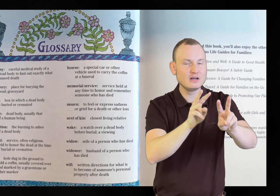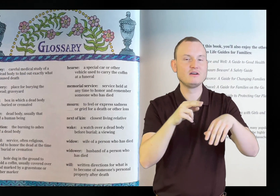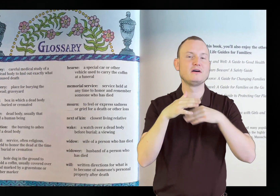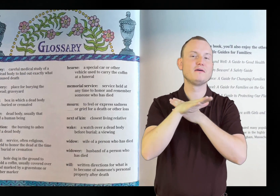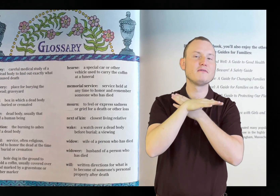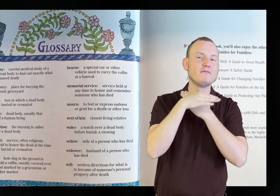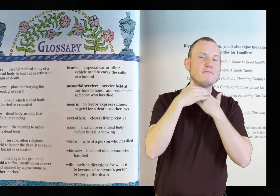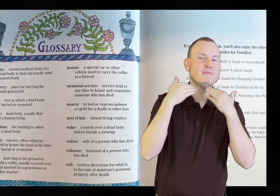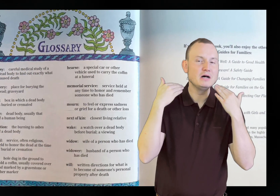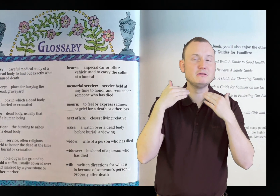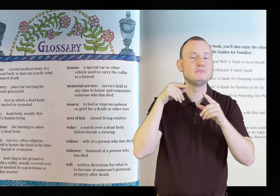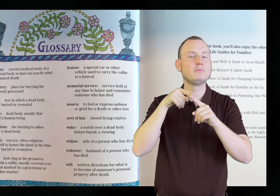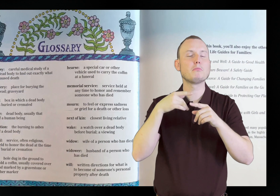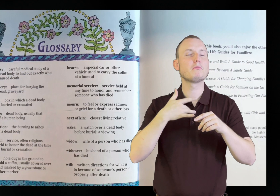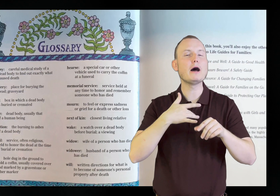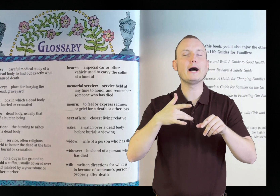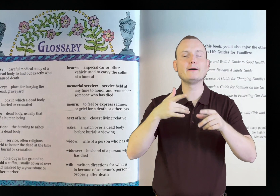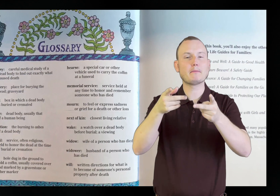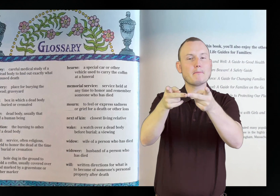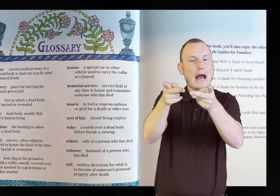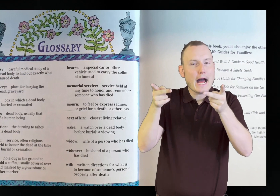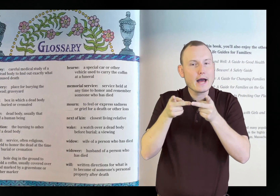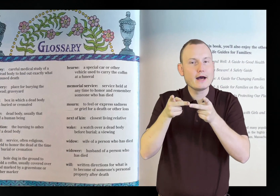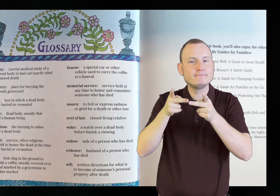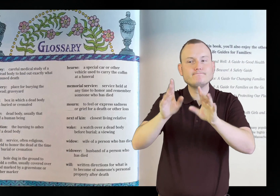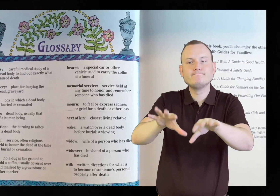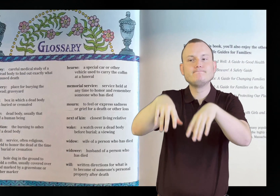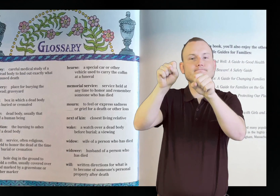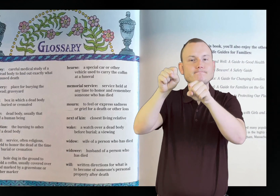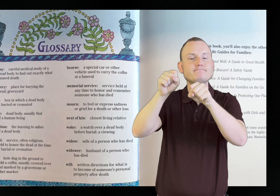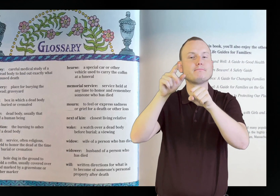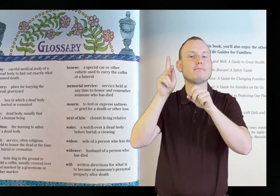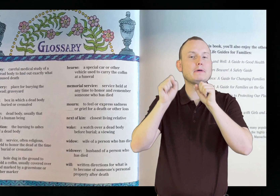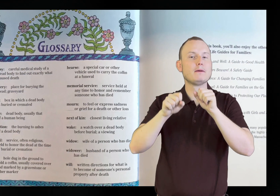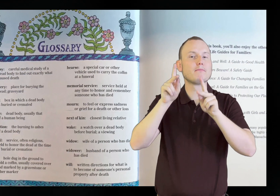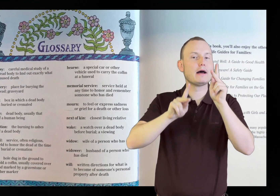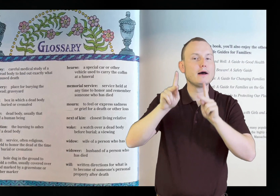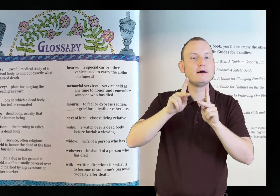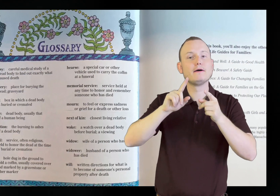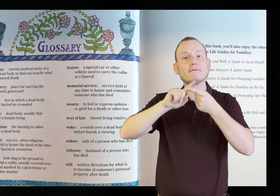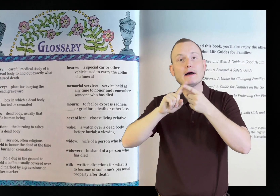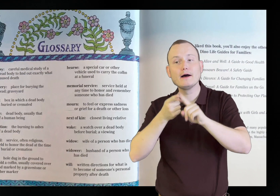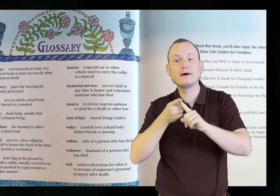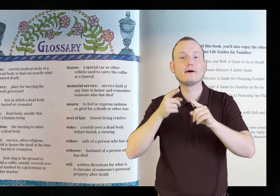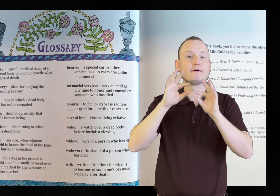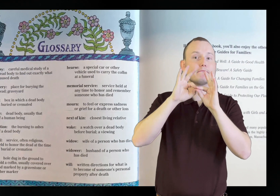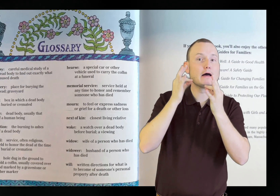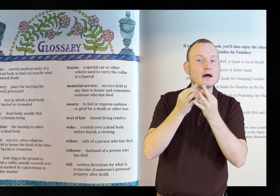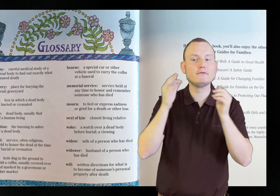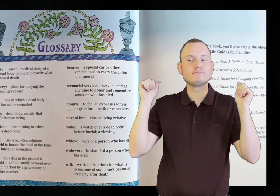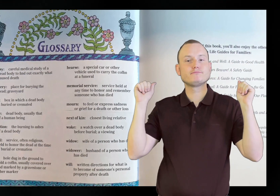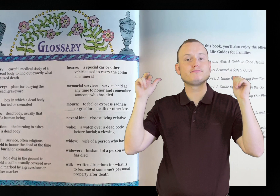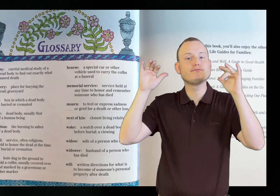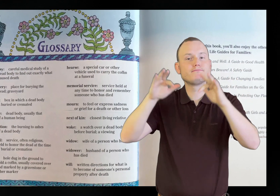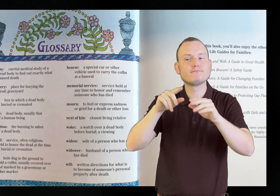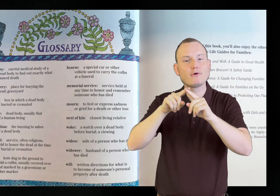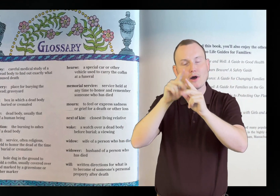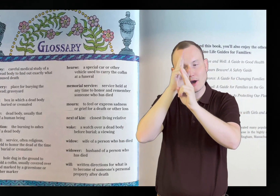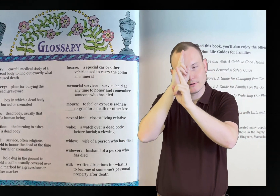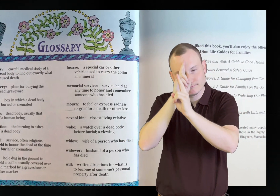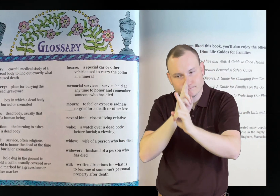Funeral. Service, often religious, held to honor the dead at the time of burial